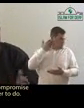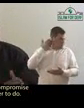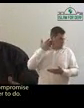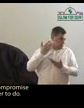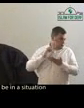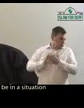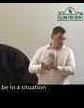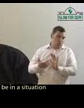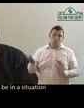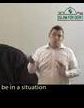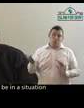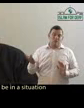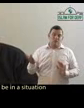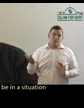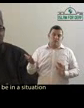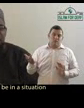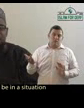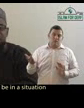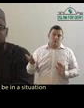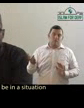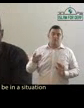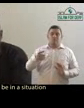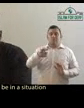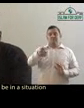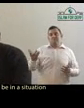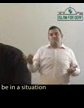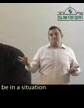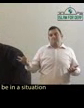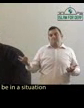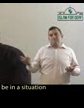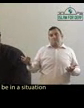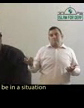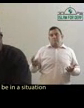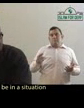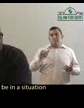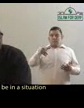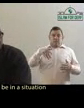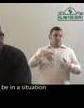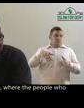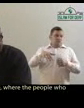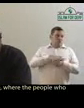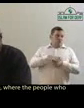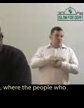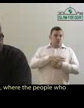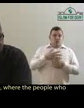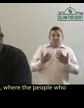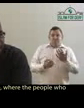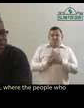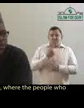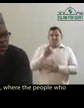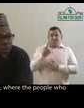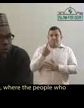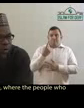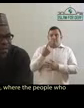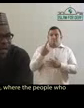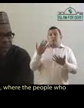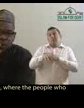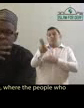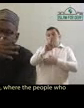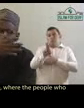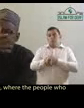is telling her to do. Now, if a person happens to be in a situation where at the school,